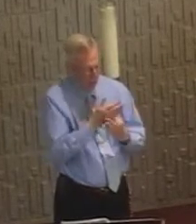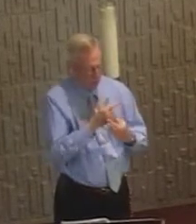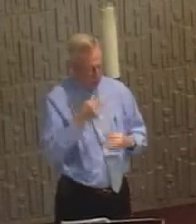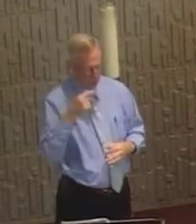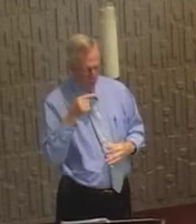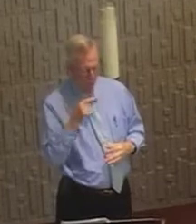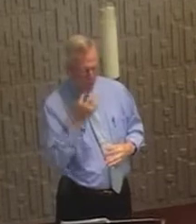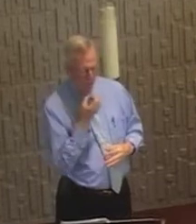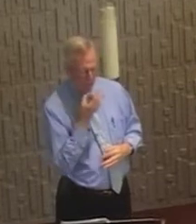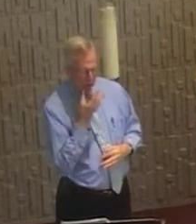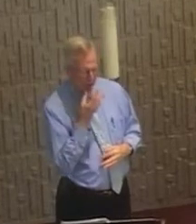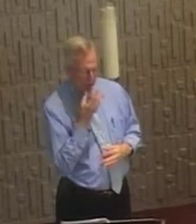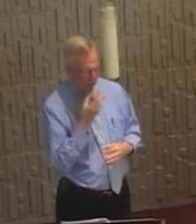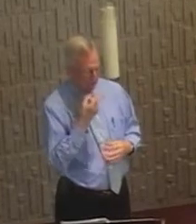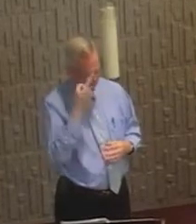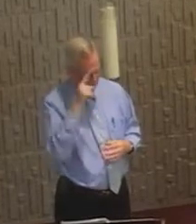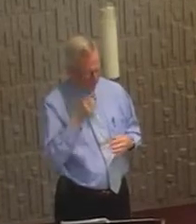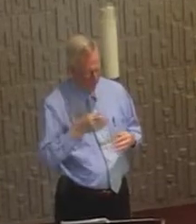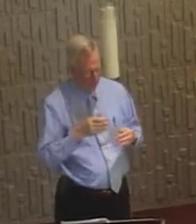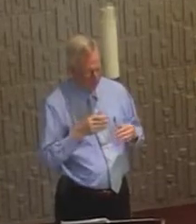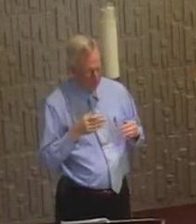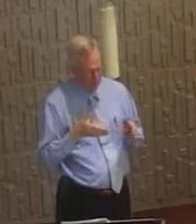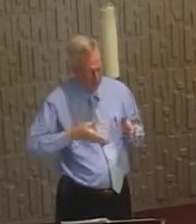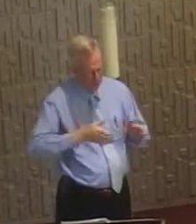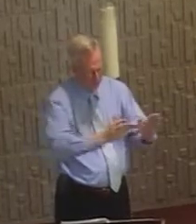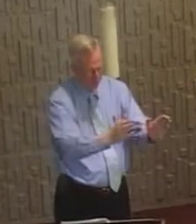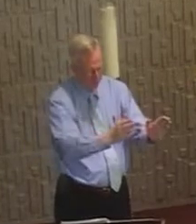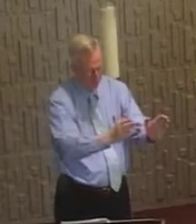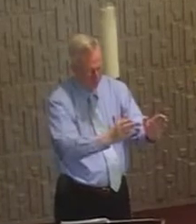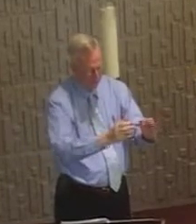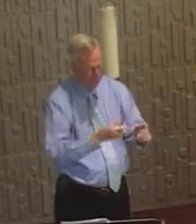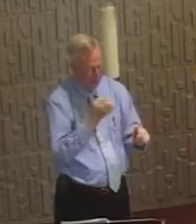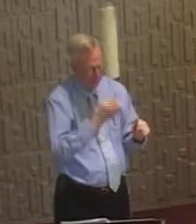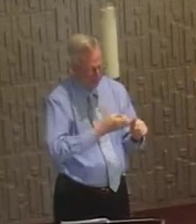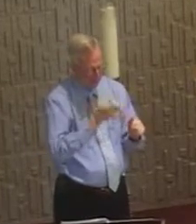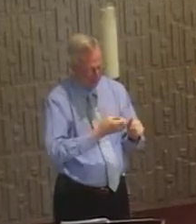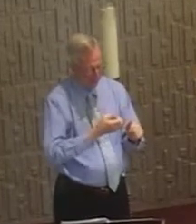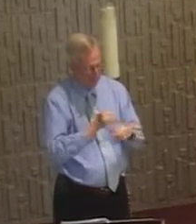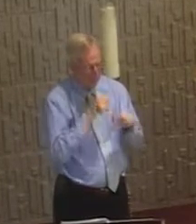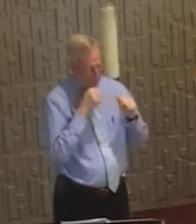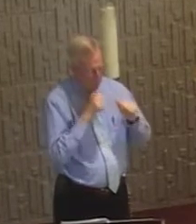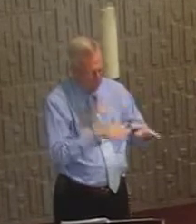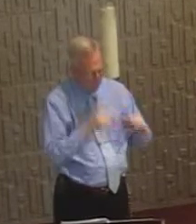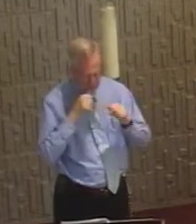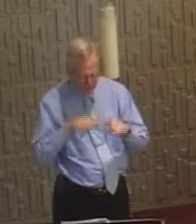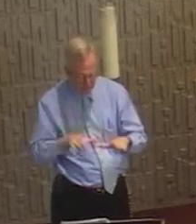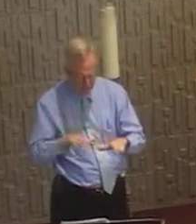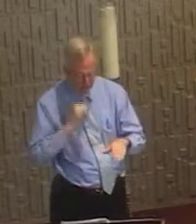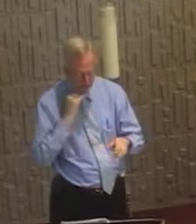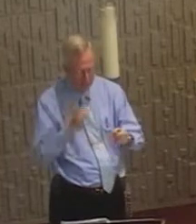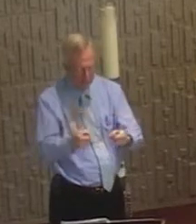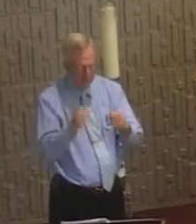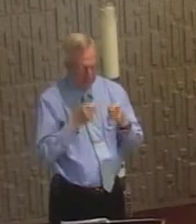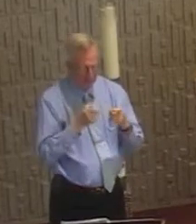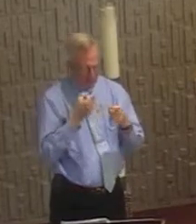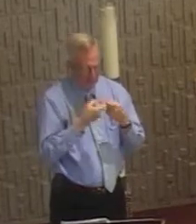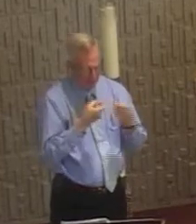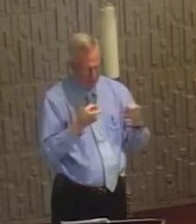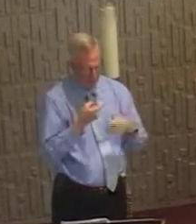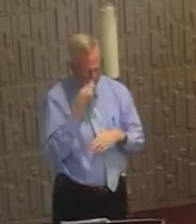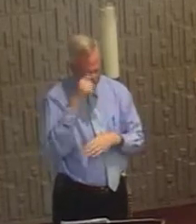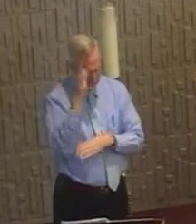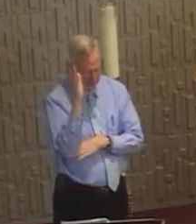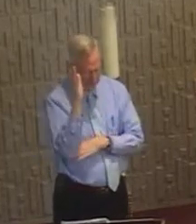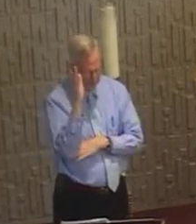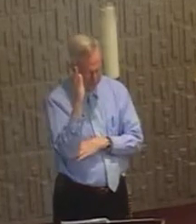And this list goes on and on. And each of these blessings really is a gift from God. It's an